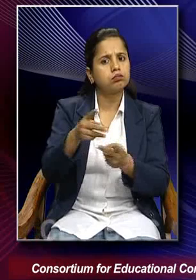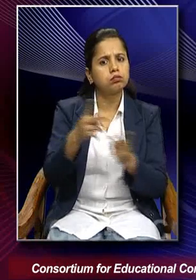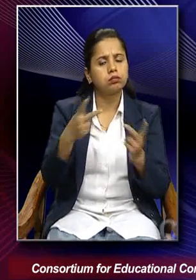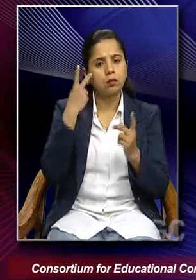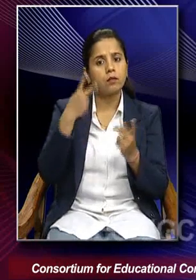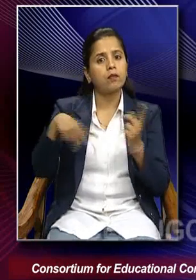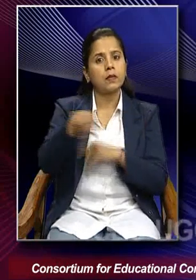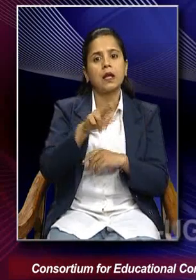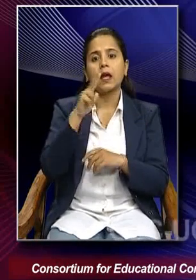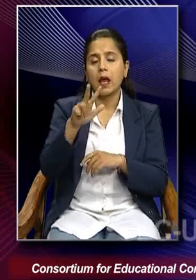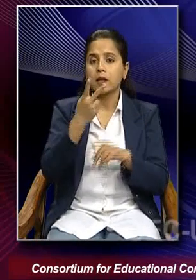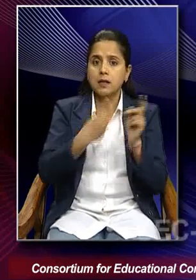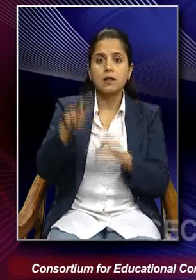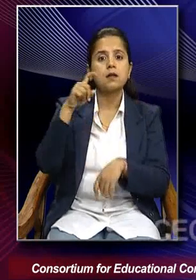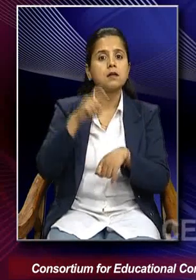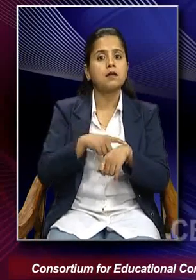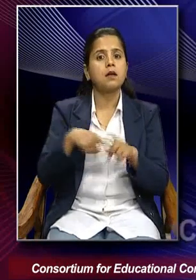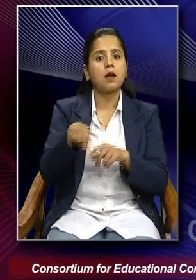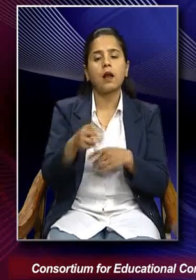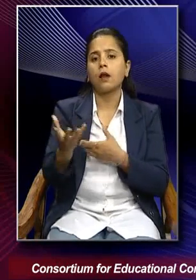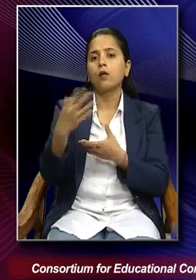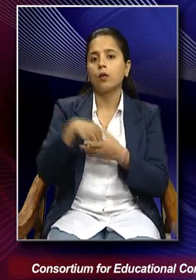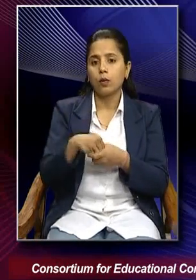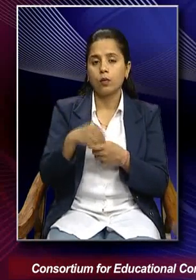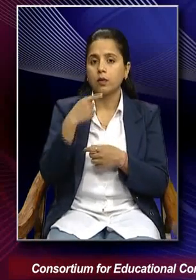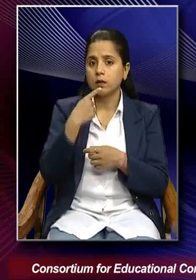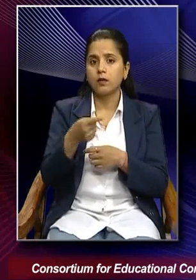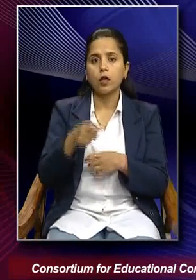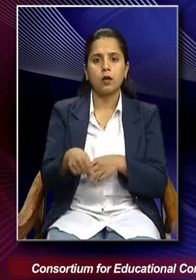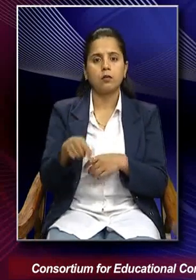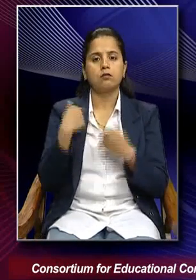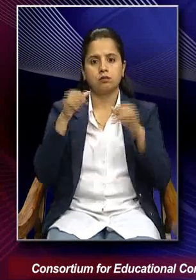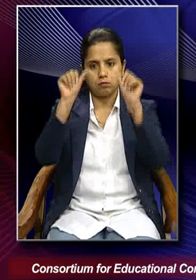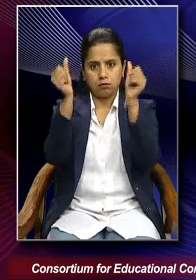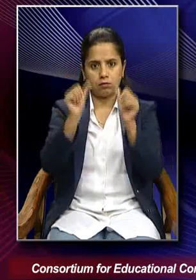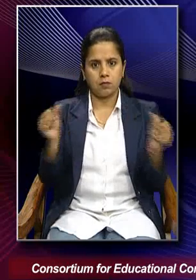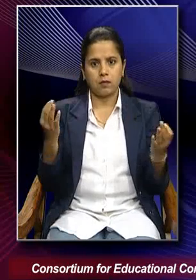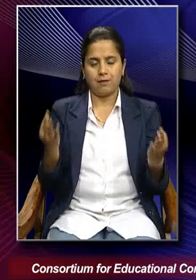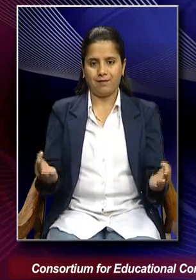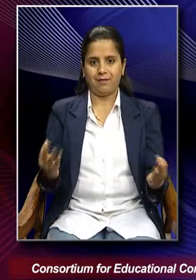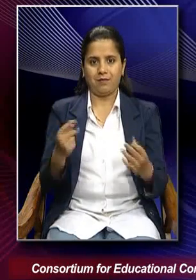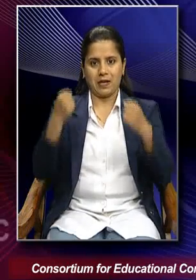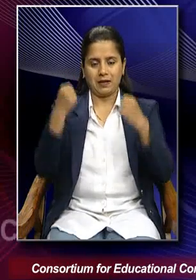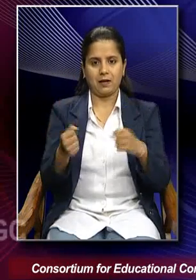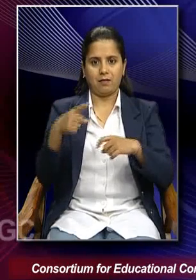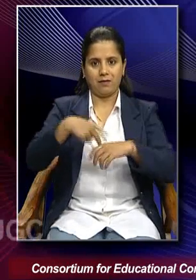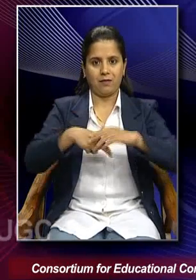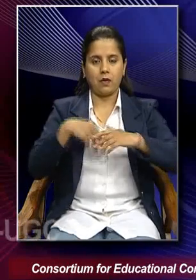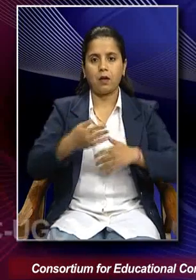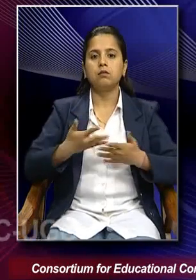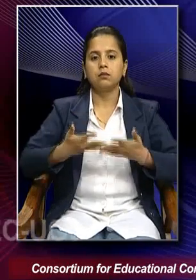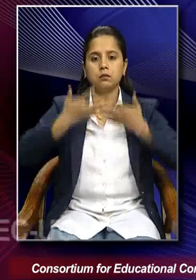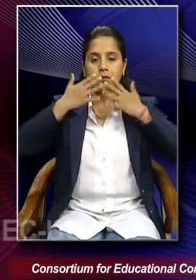the eightfold path include posture, which is asana, breath